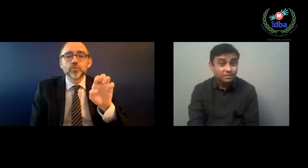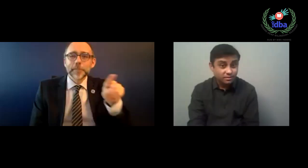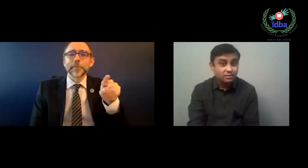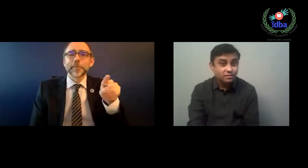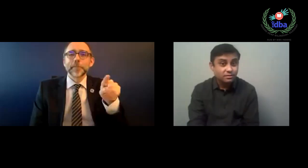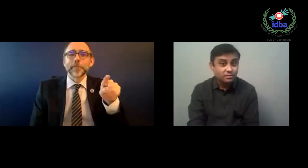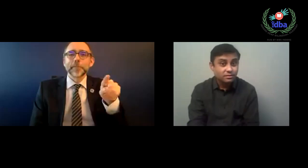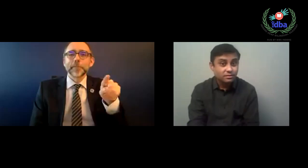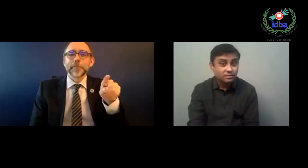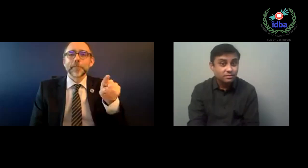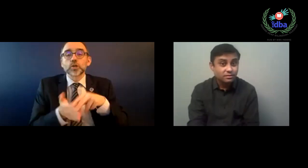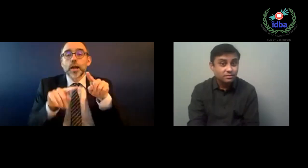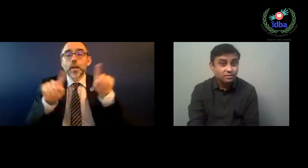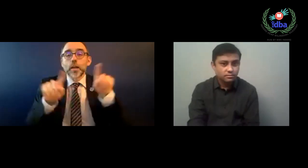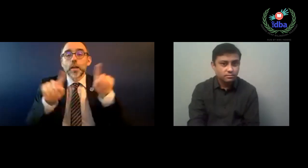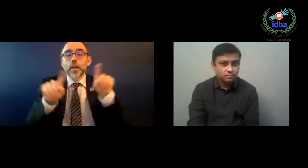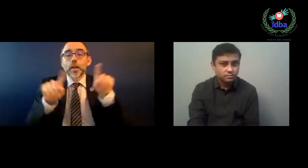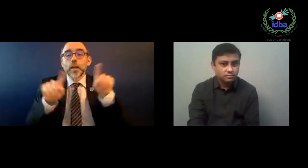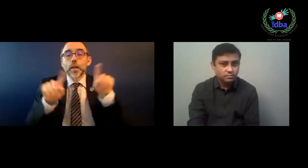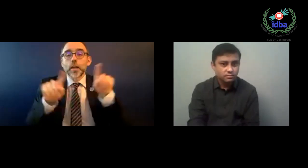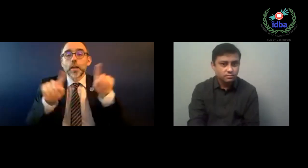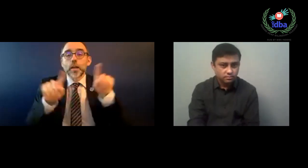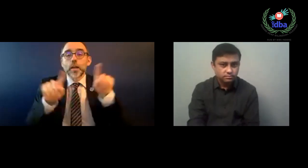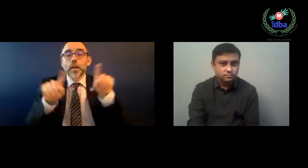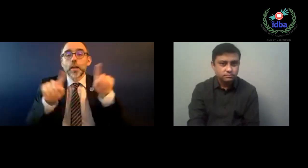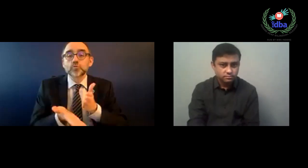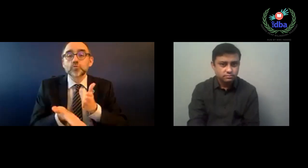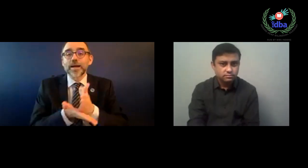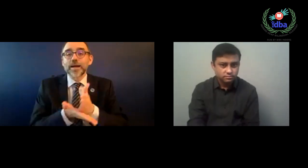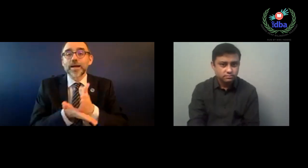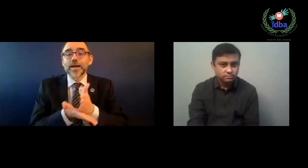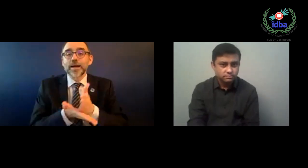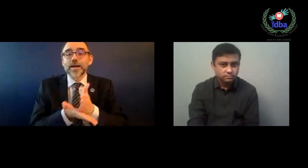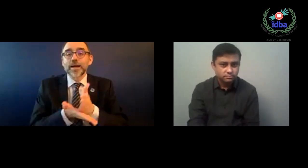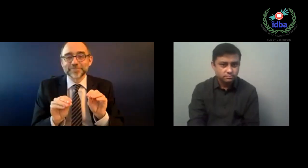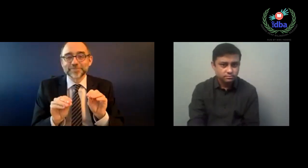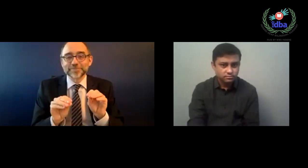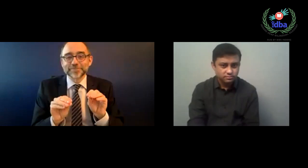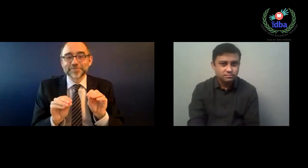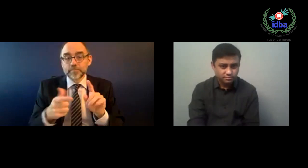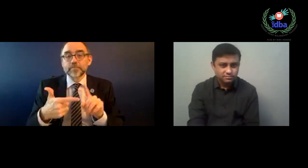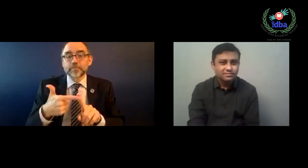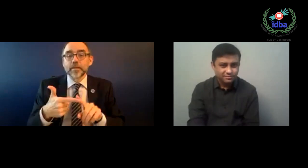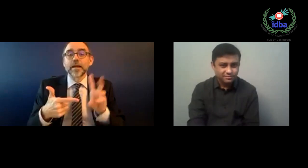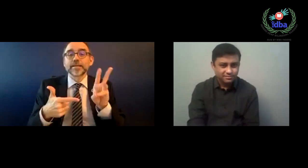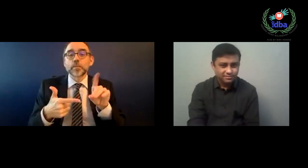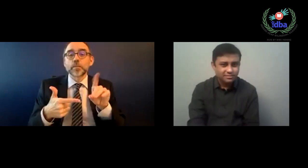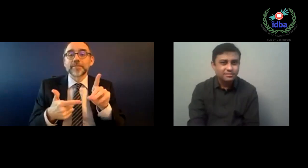go and have a look at the WFP website, so we do have mission document and the